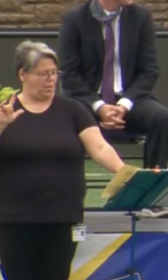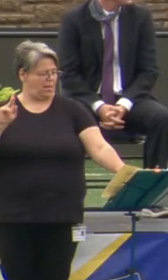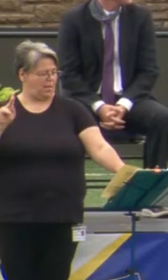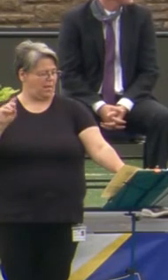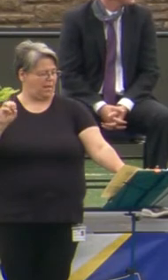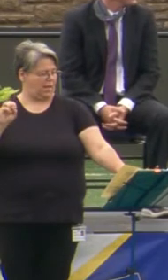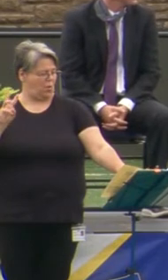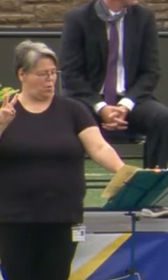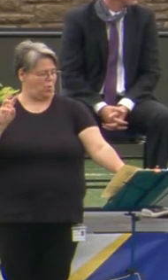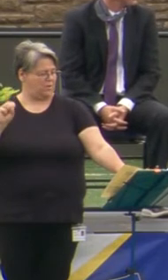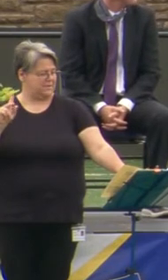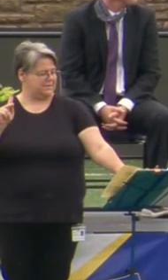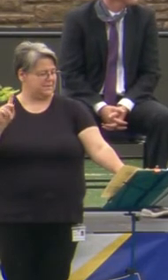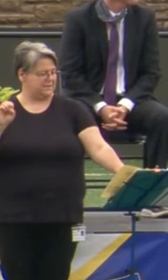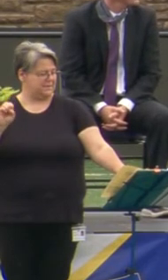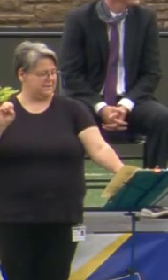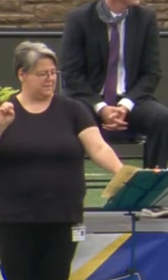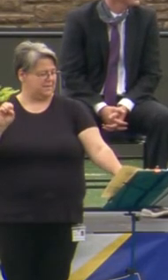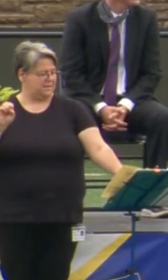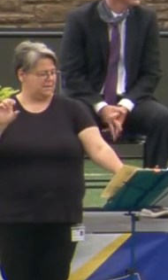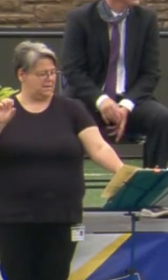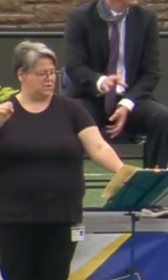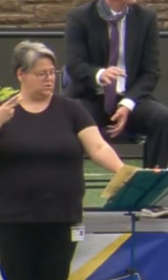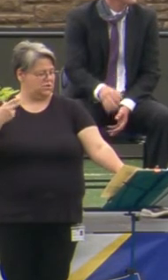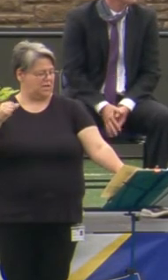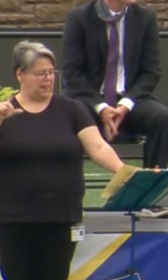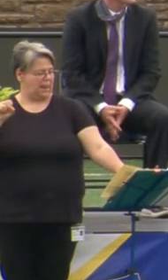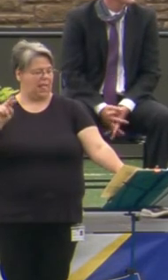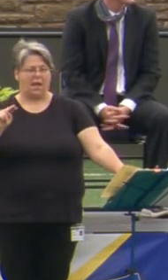Shaylan Williams.